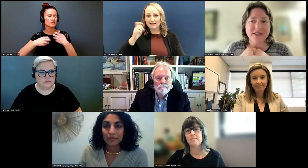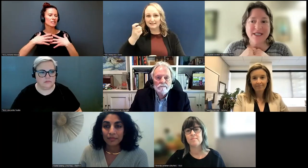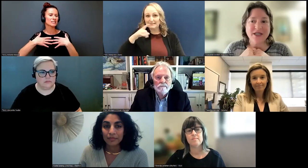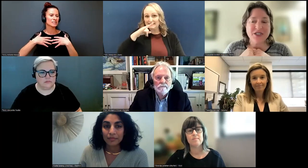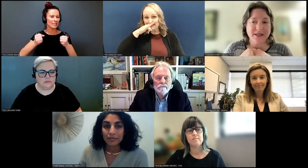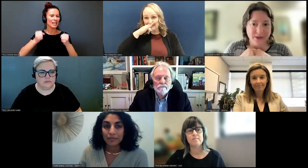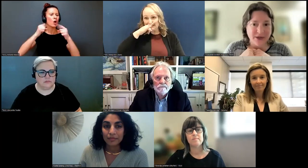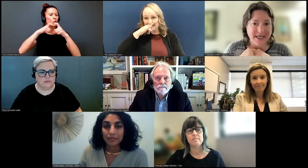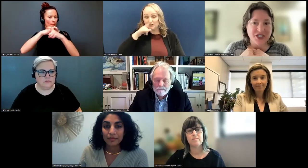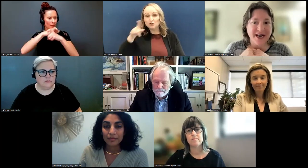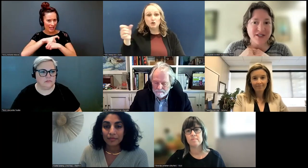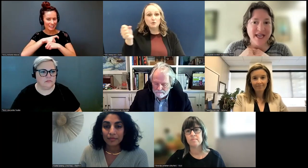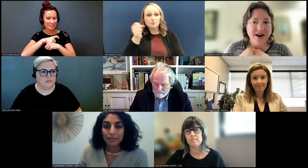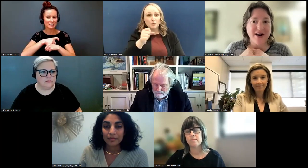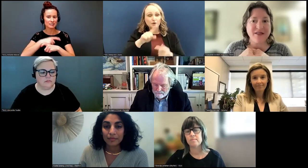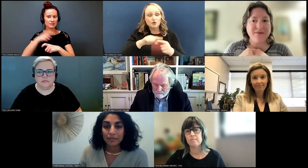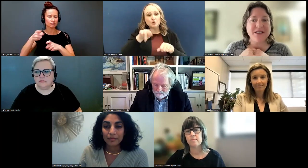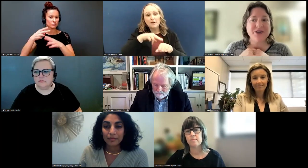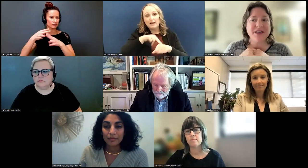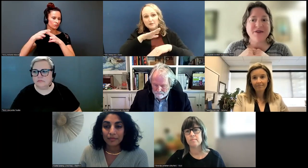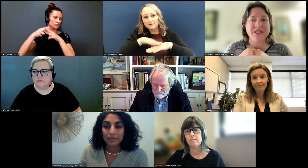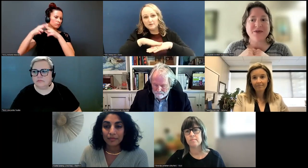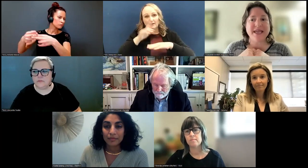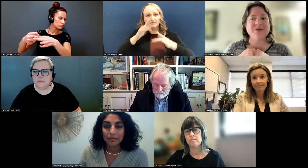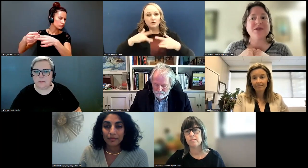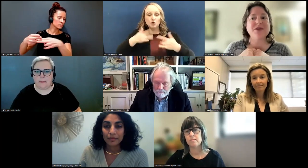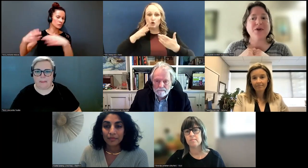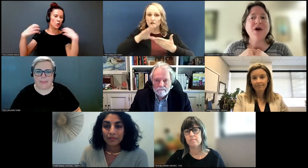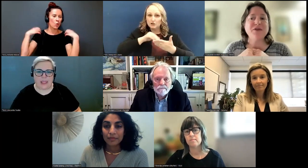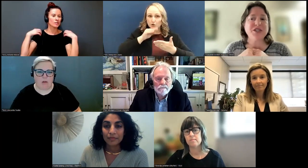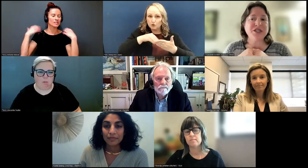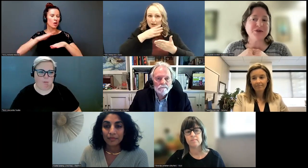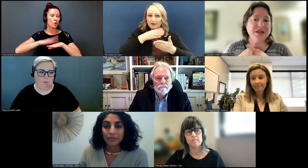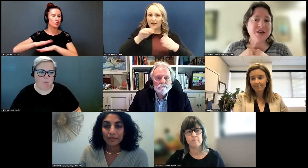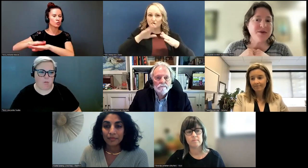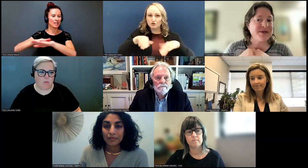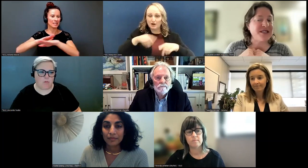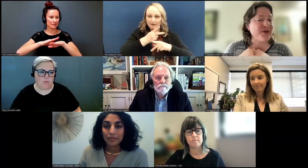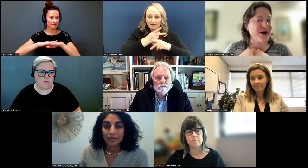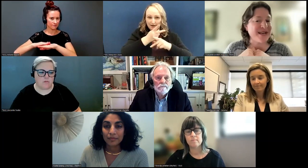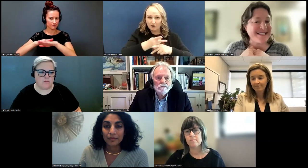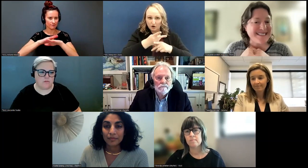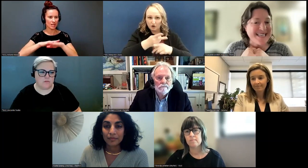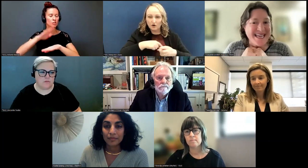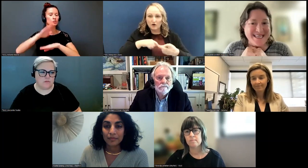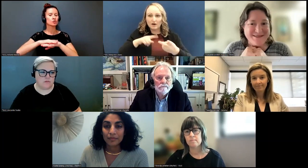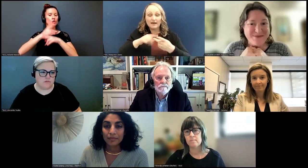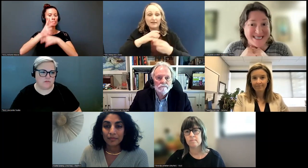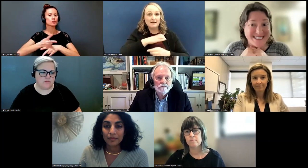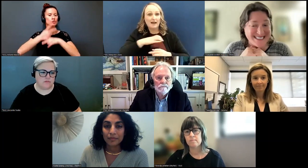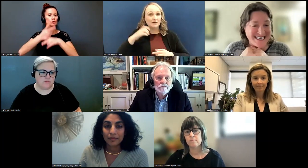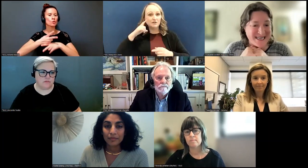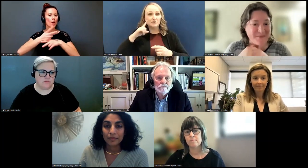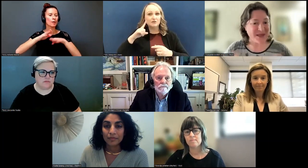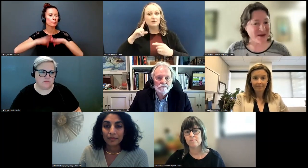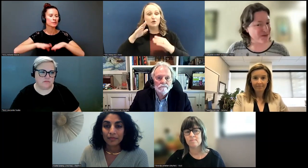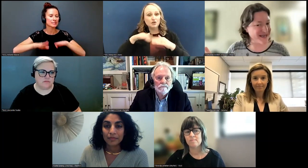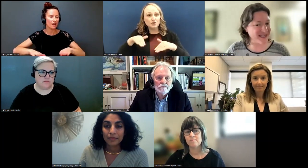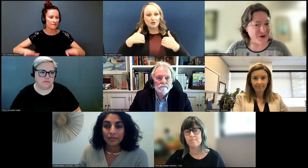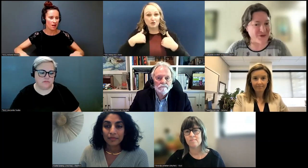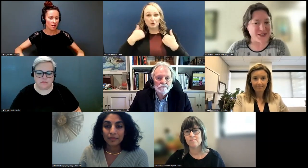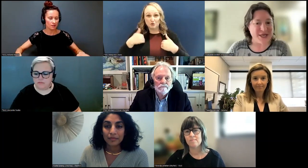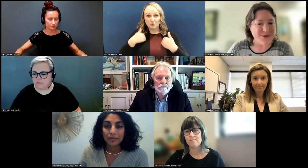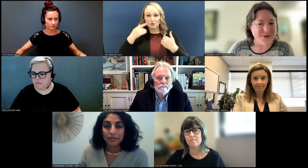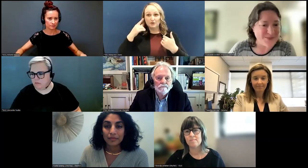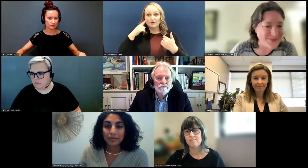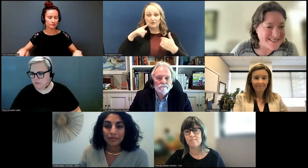on Early Learning and Childcare and the Ministry Advisory Council for Children and Youth with Support Needs in BC.